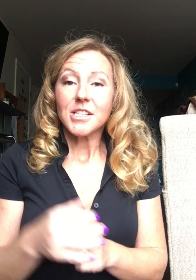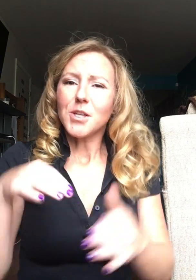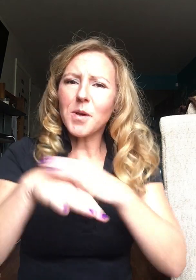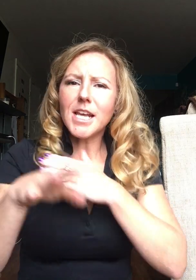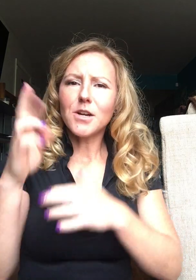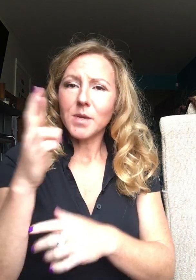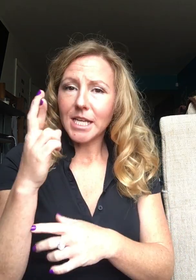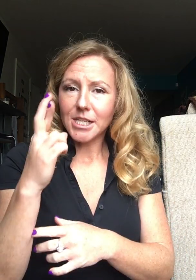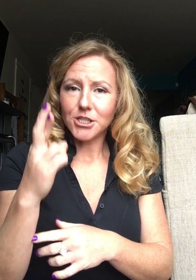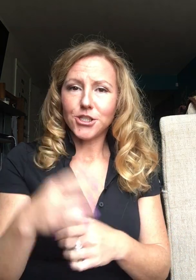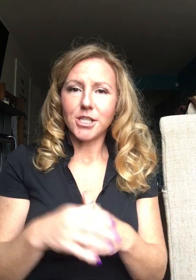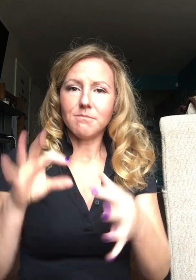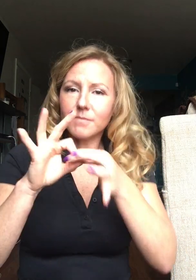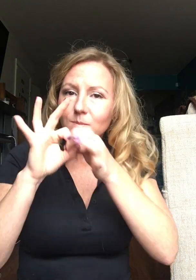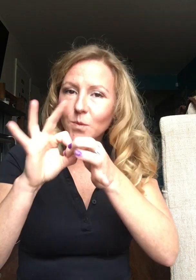So in a relationship